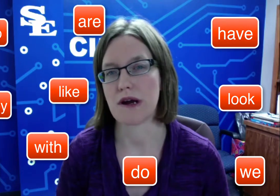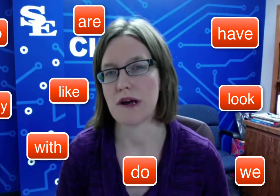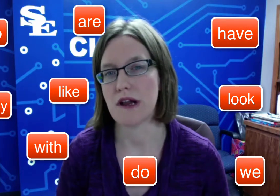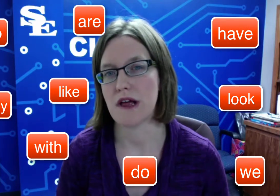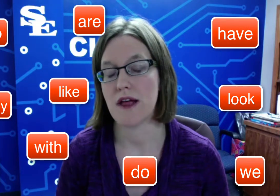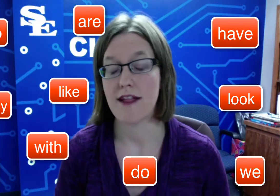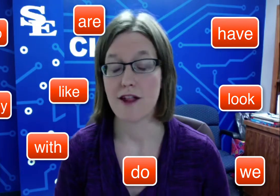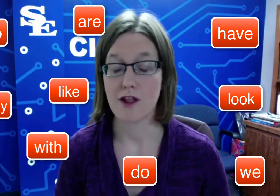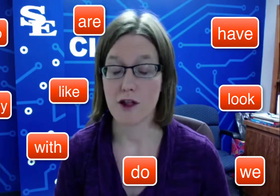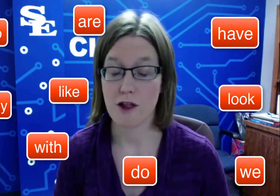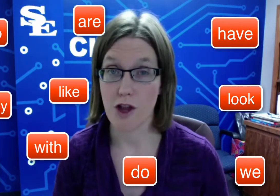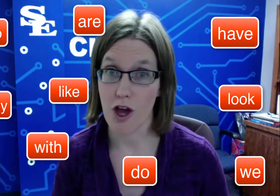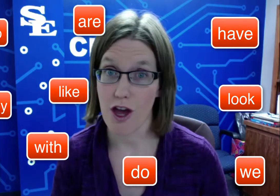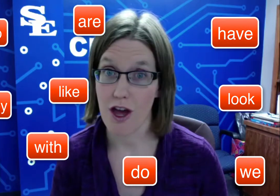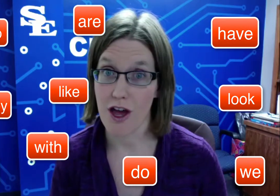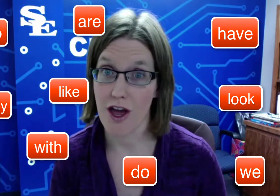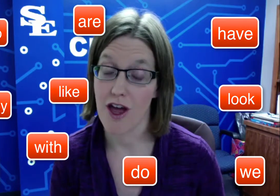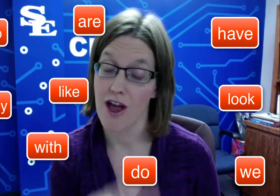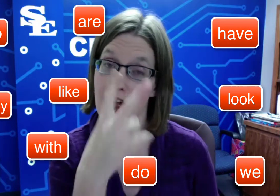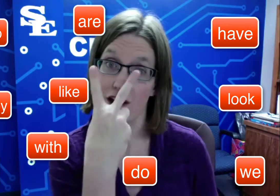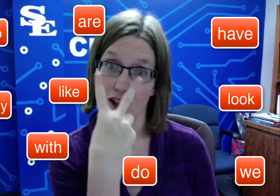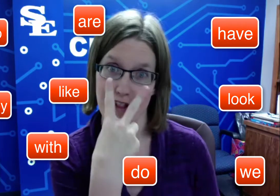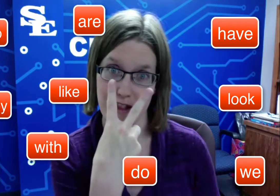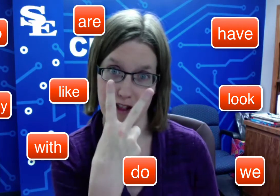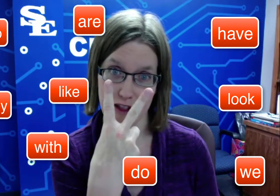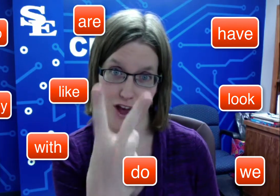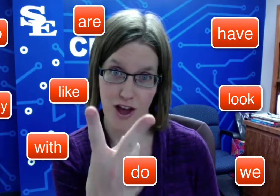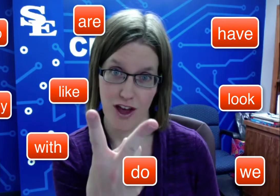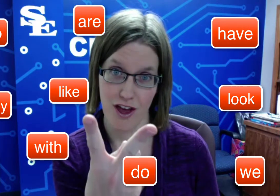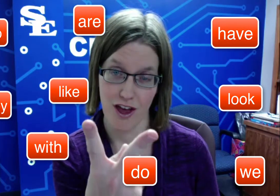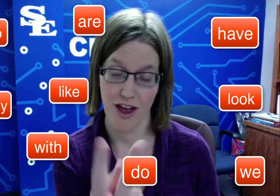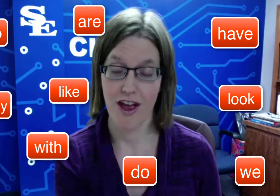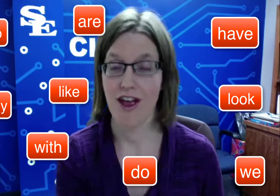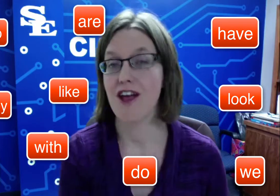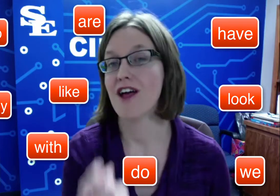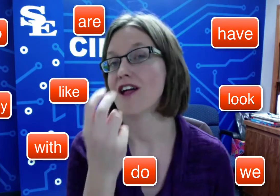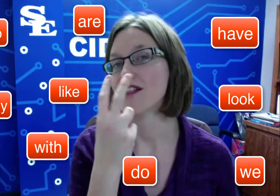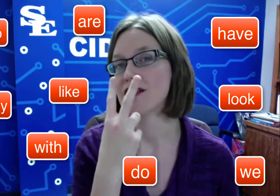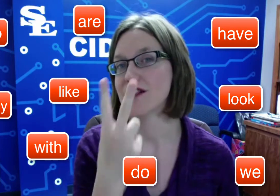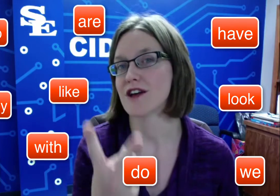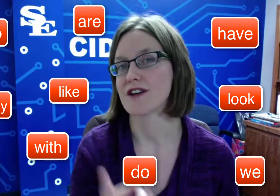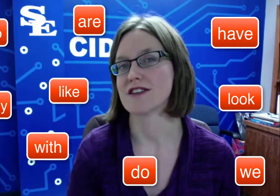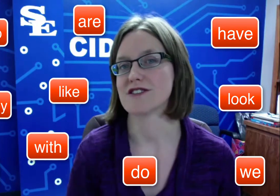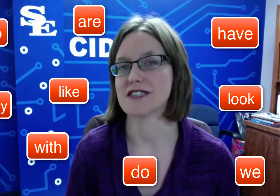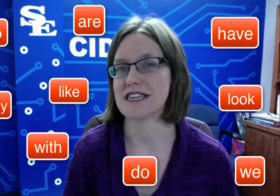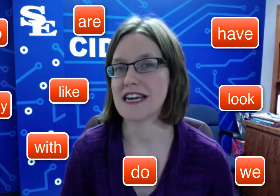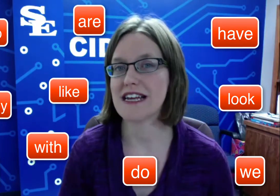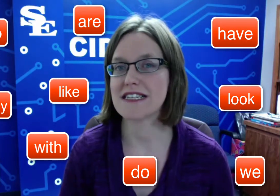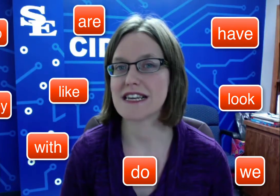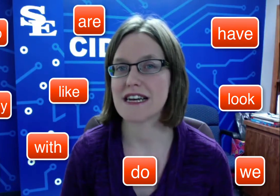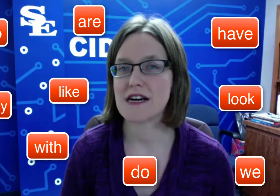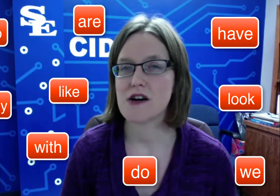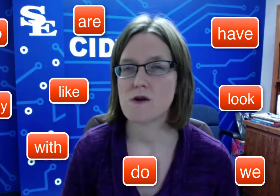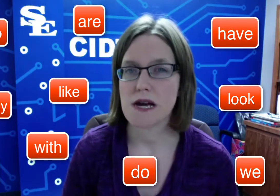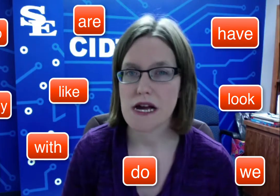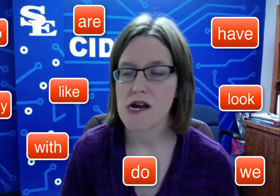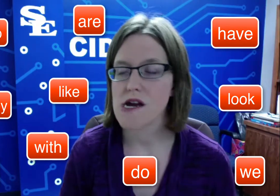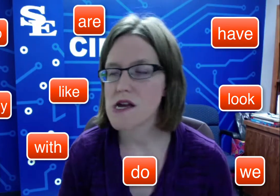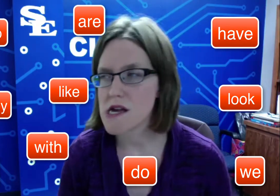word look. Look. Look. Do you see it? Where